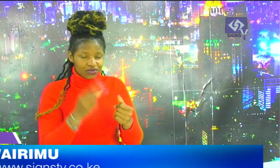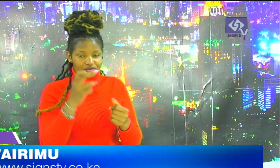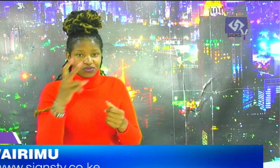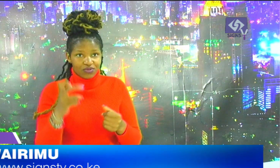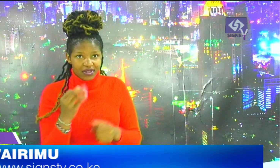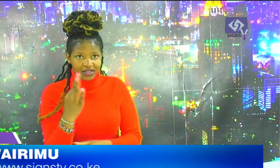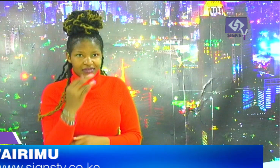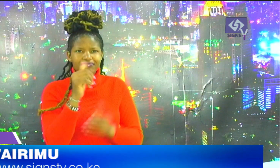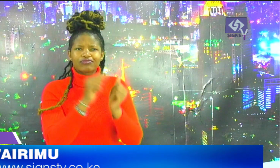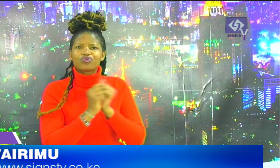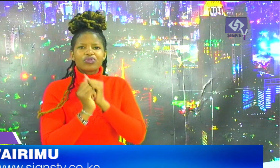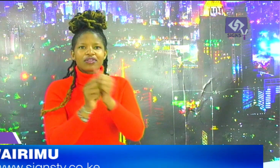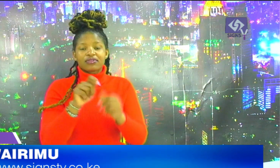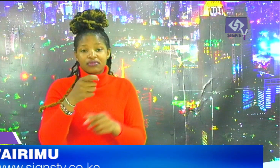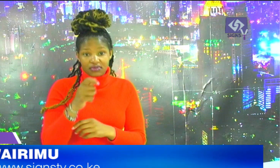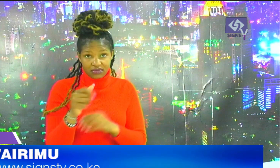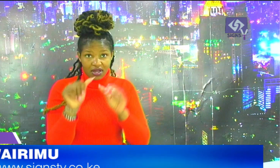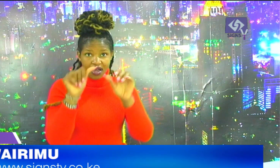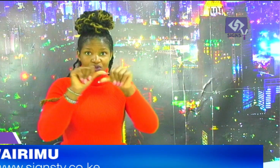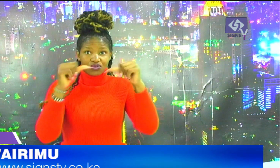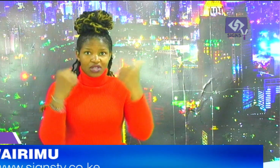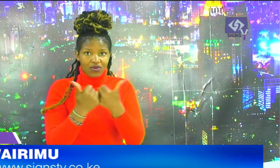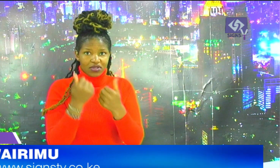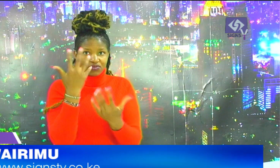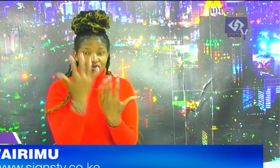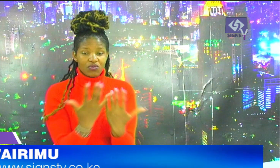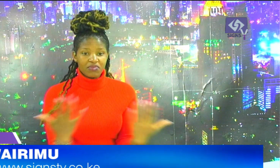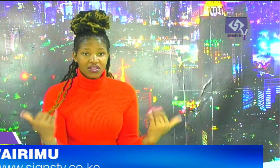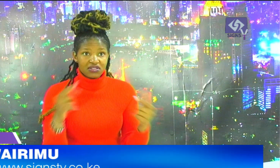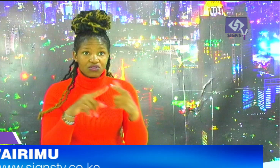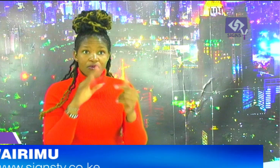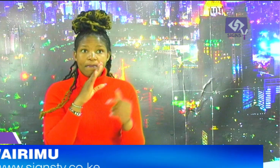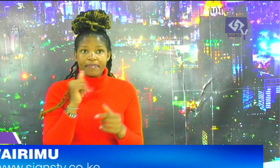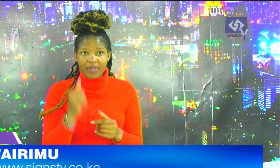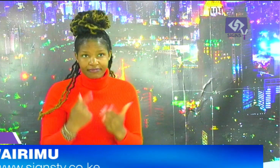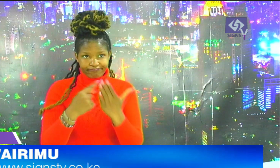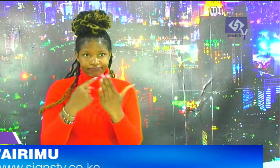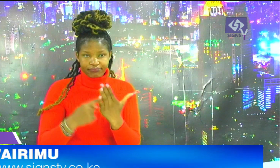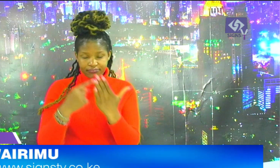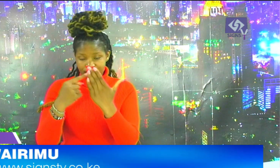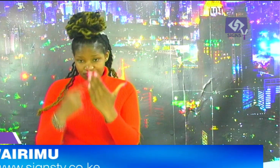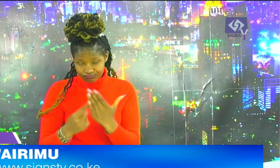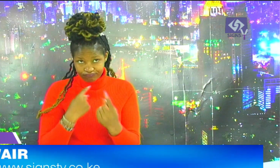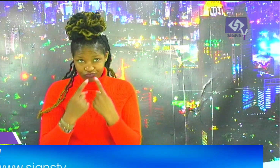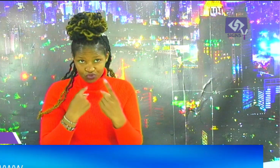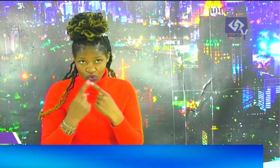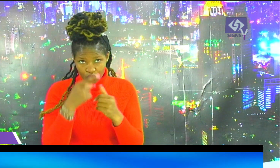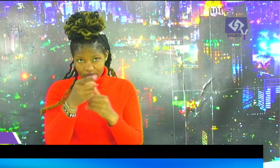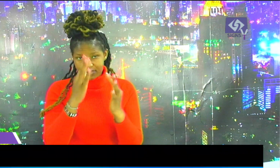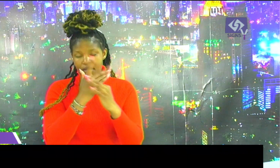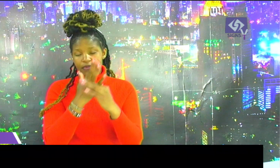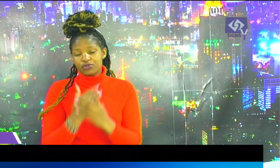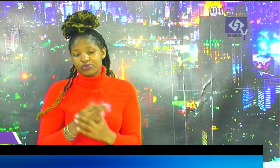on Tuesday, September 26, 2023, with key agenda items to be